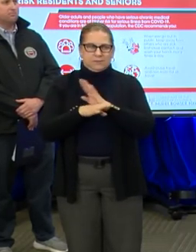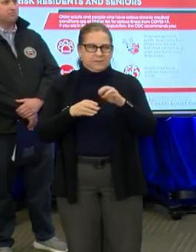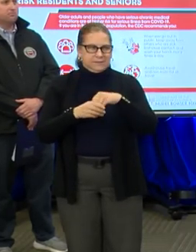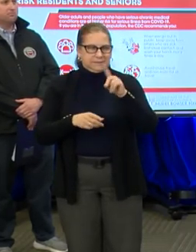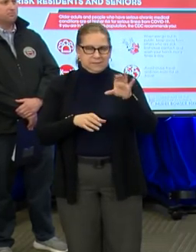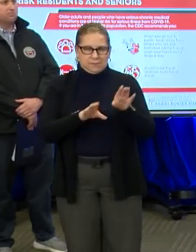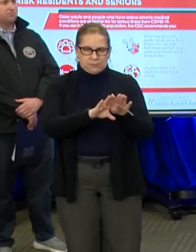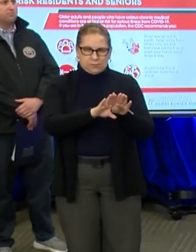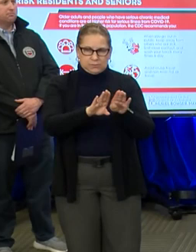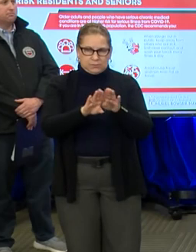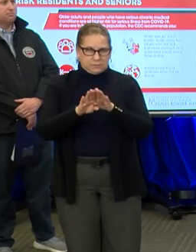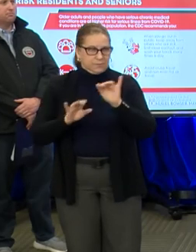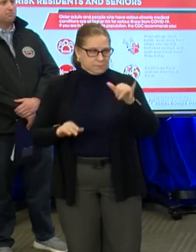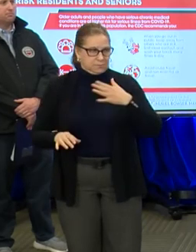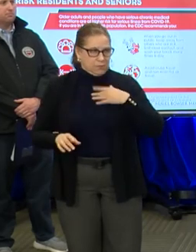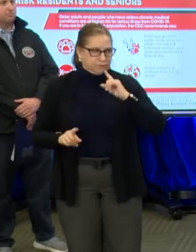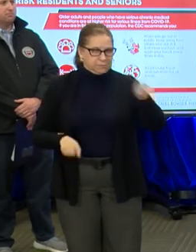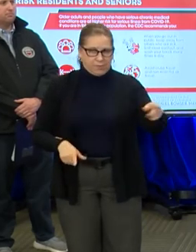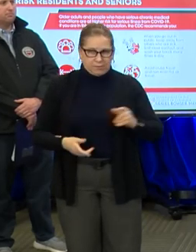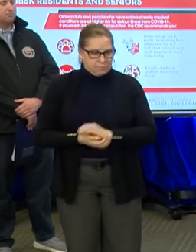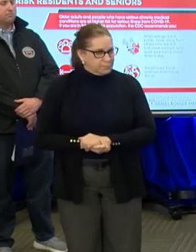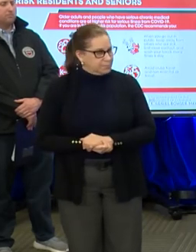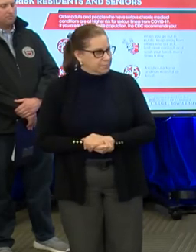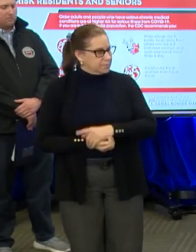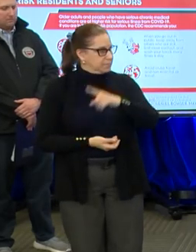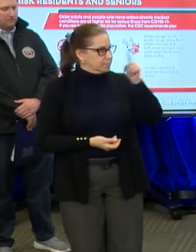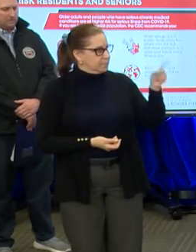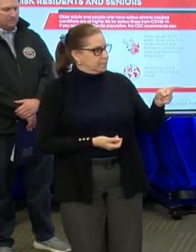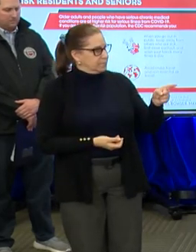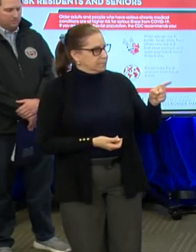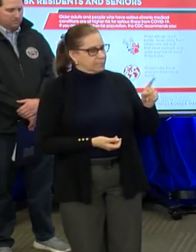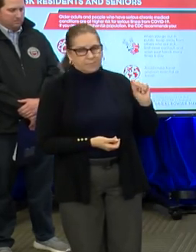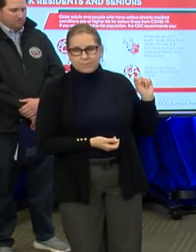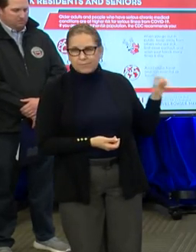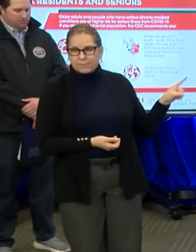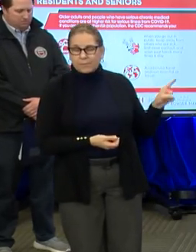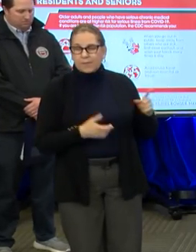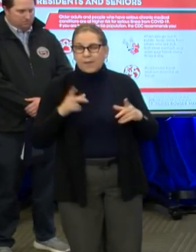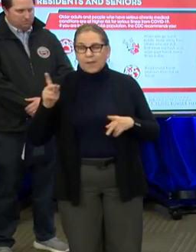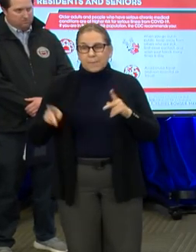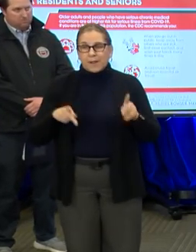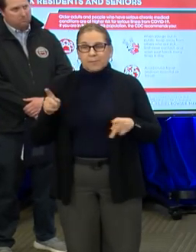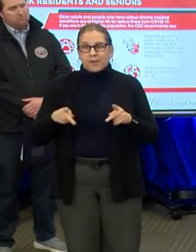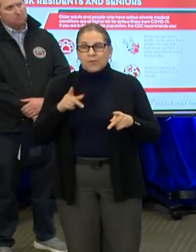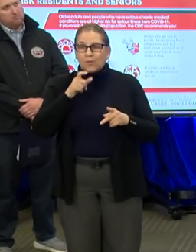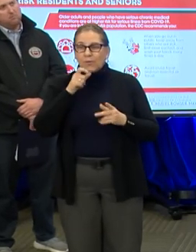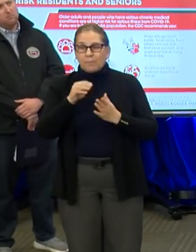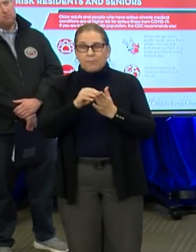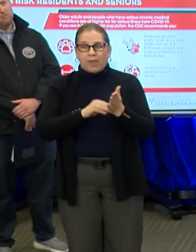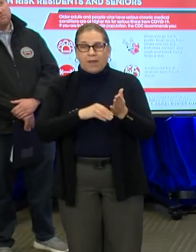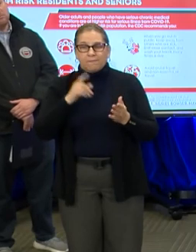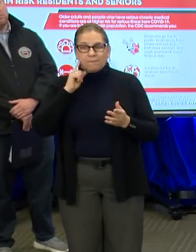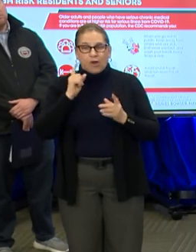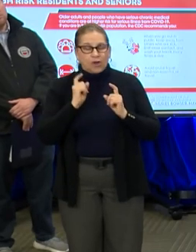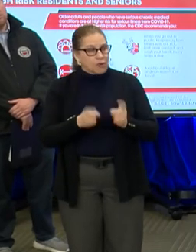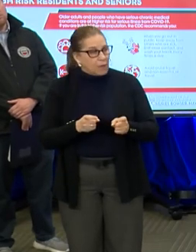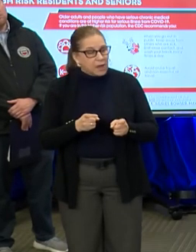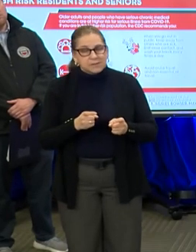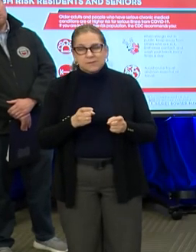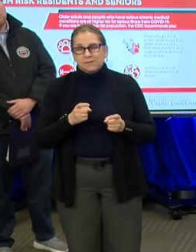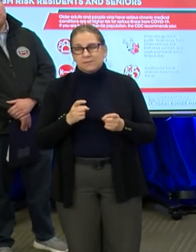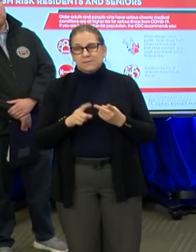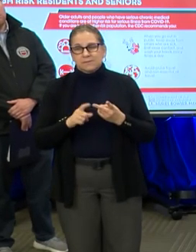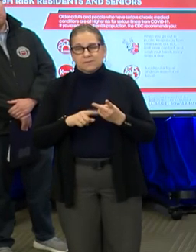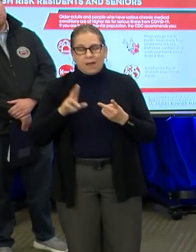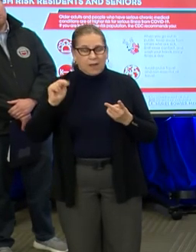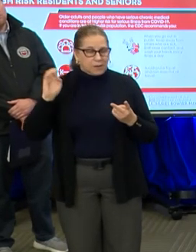is. On people who are able to either apply for these grants to help them get through or unemployment, there are a lot